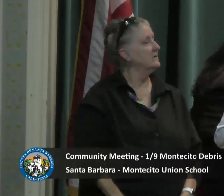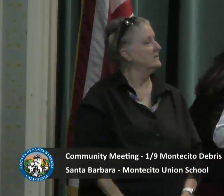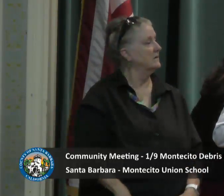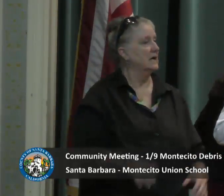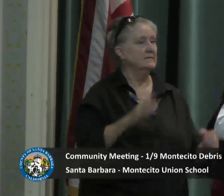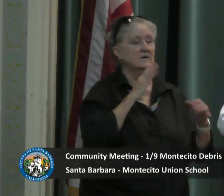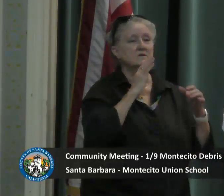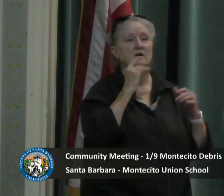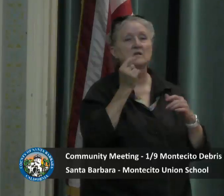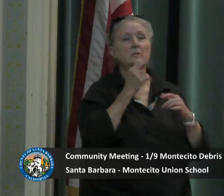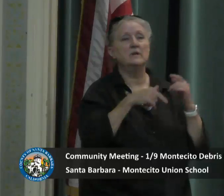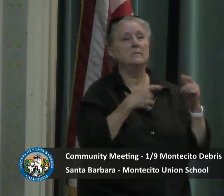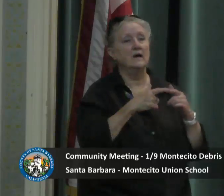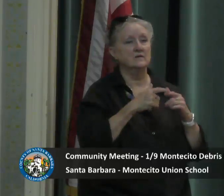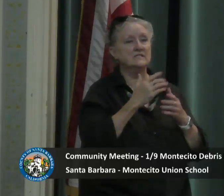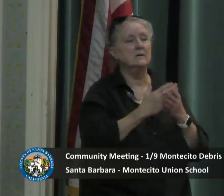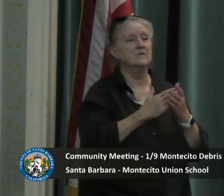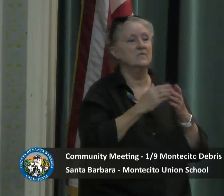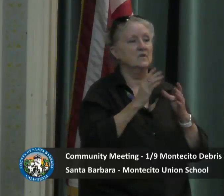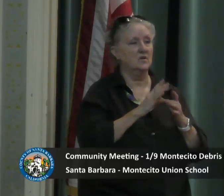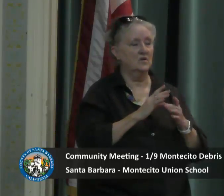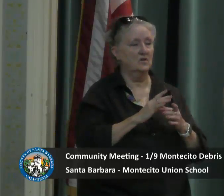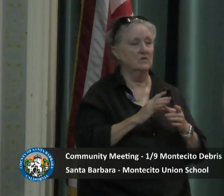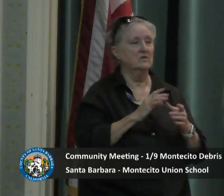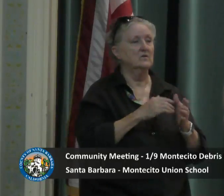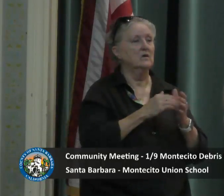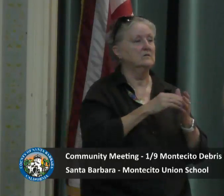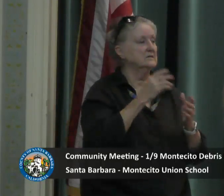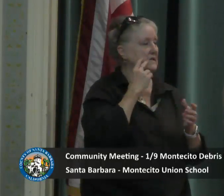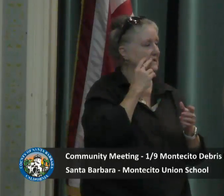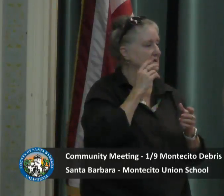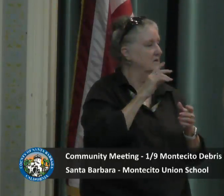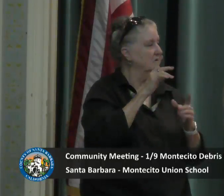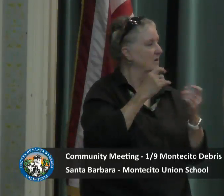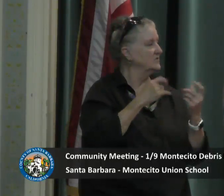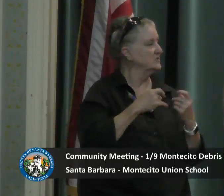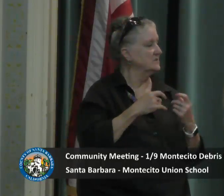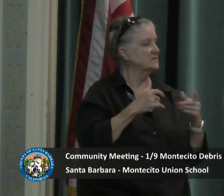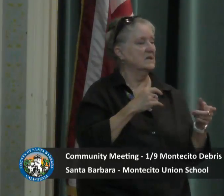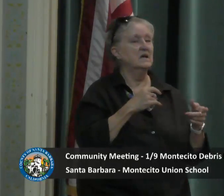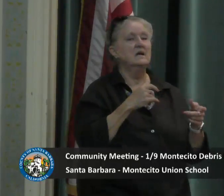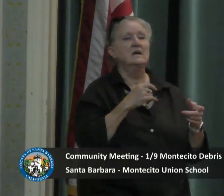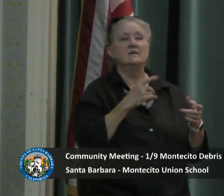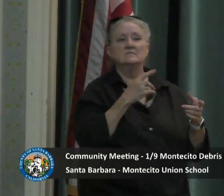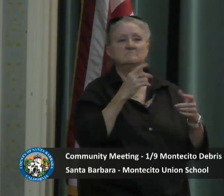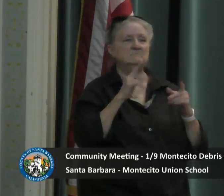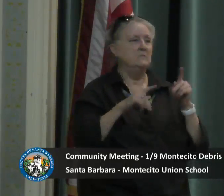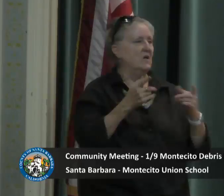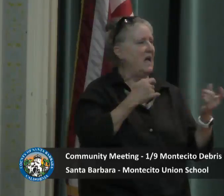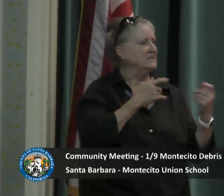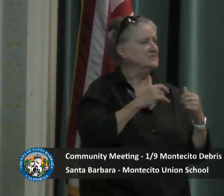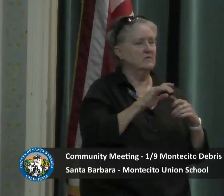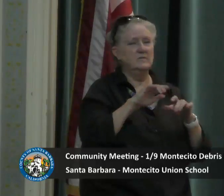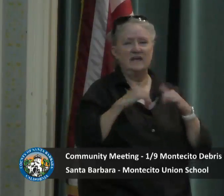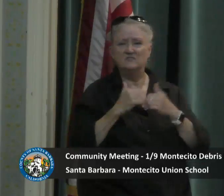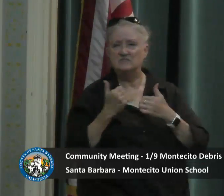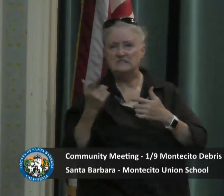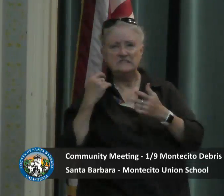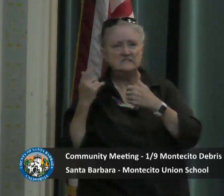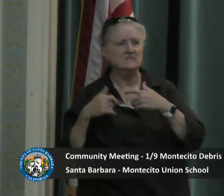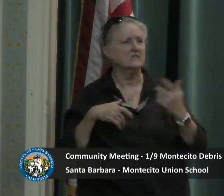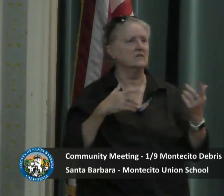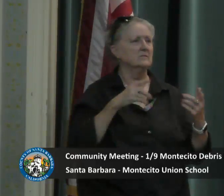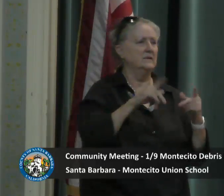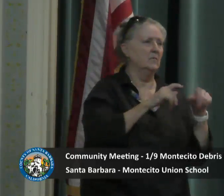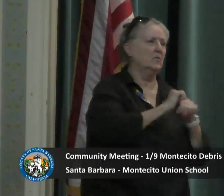I'm going to talk to you a little bit about some of the common questions that we've been asked from the community and from agencies and from people that are